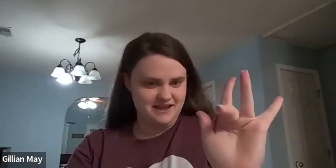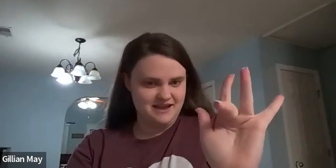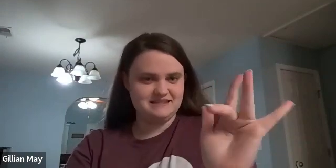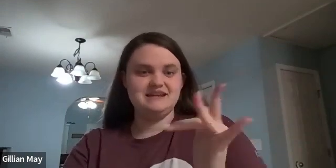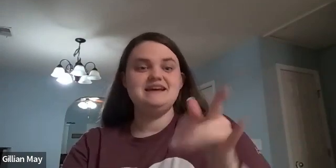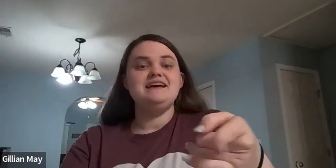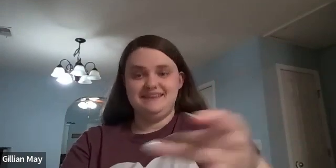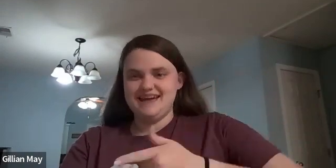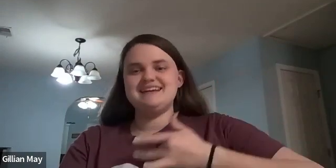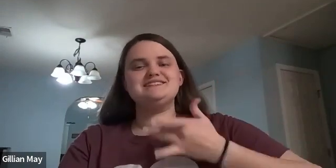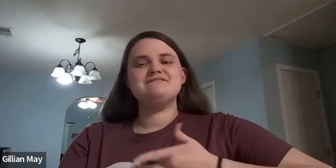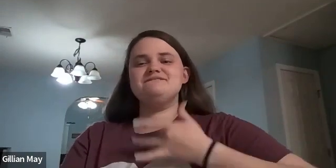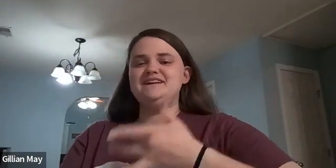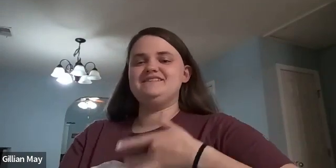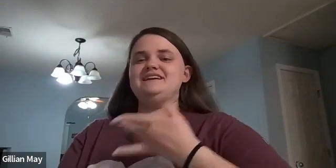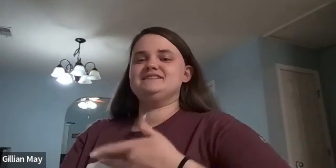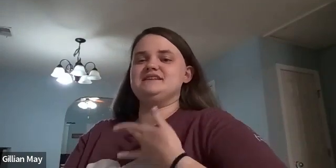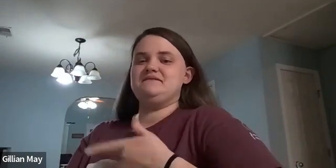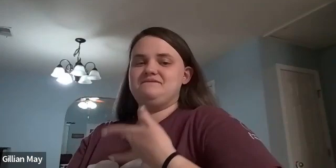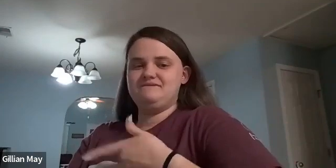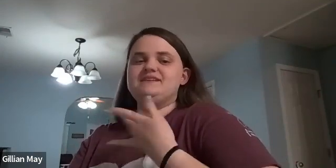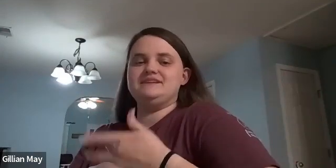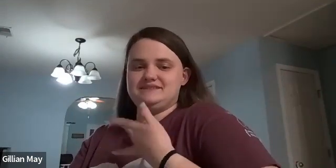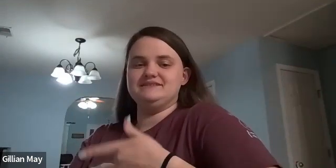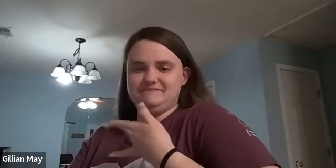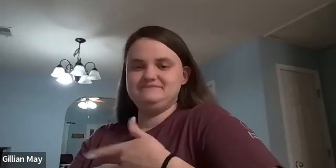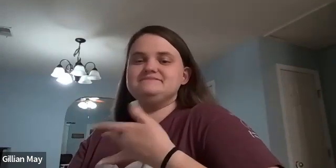Yeah, I see it. Yes, feelings. Feelings. Then